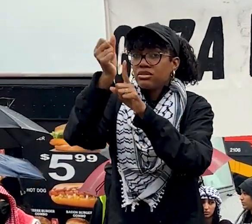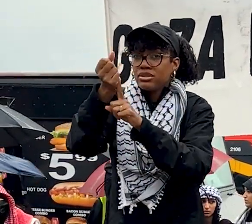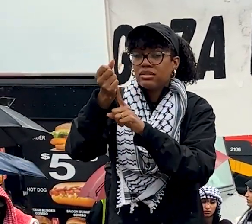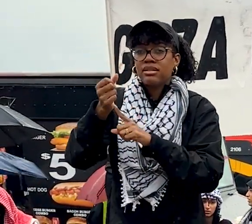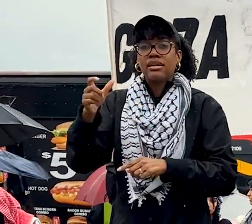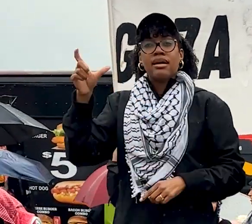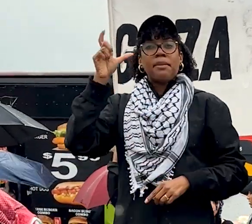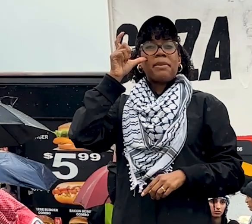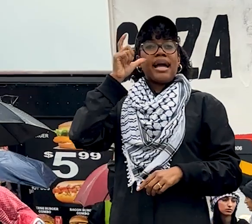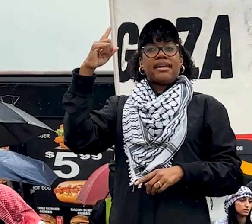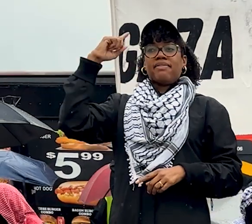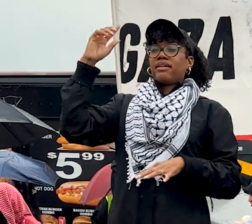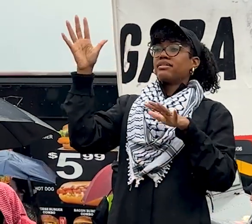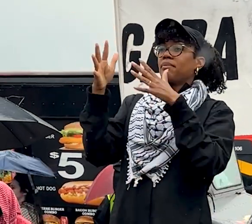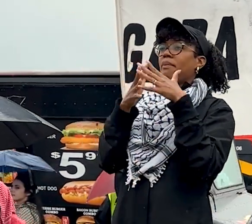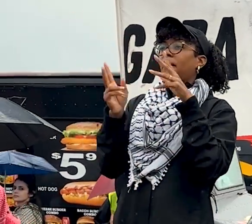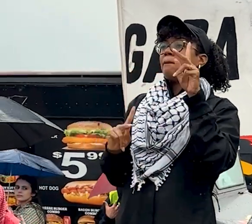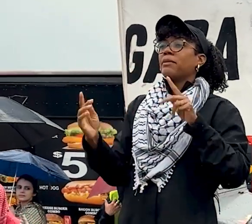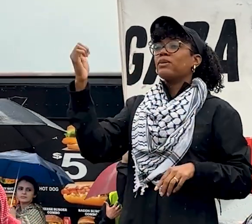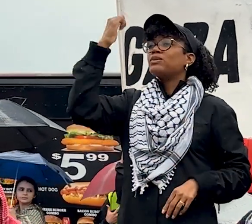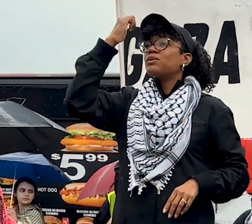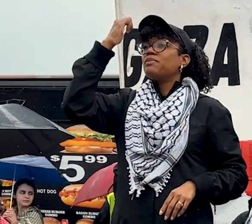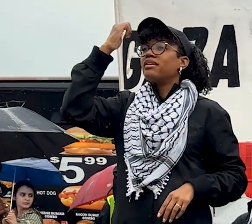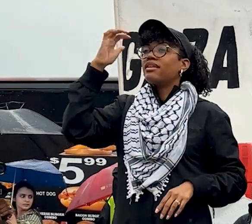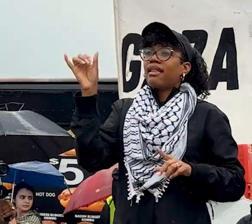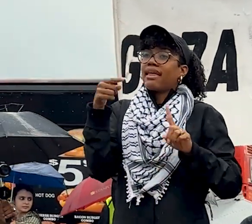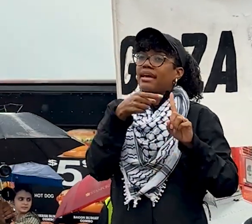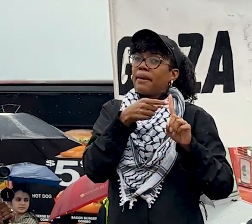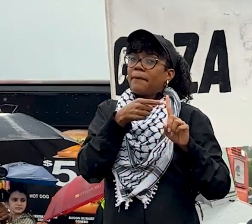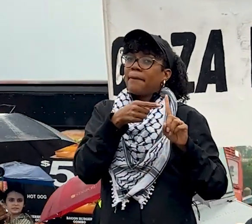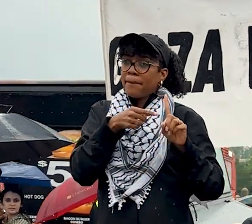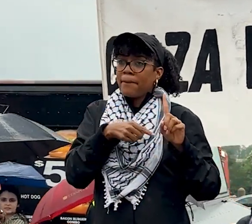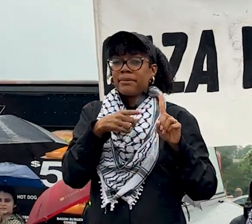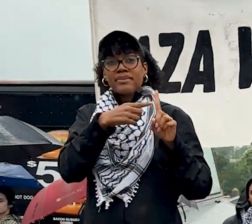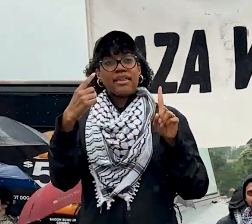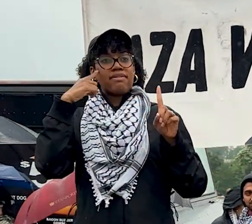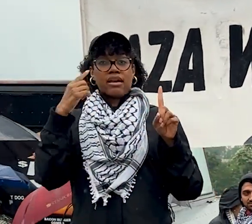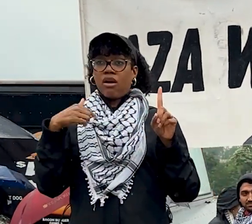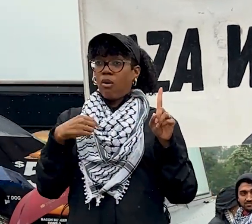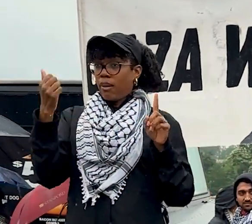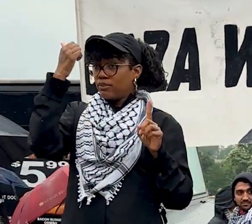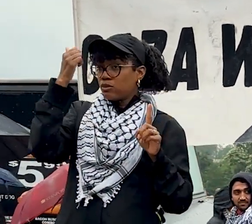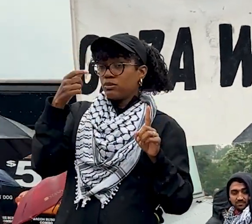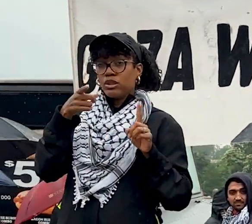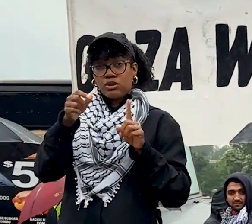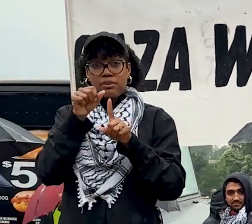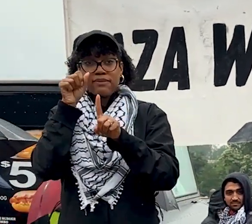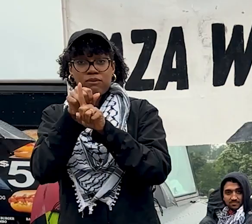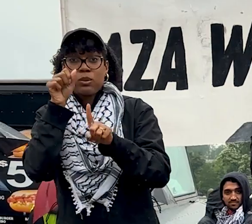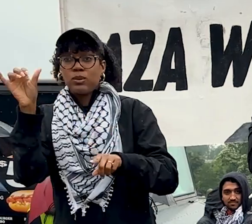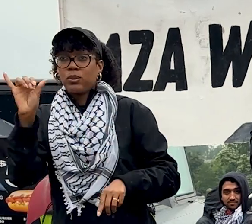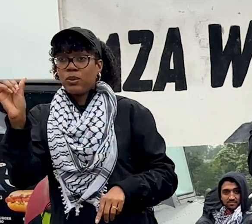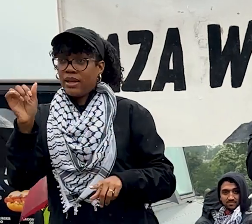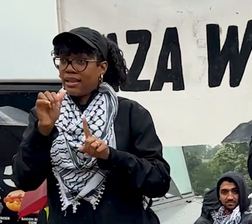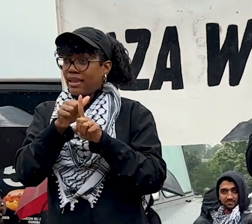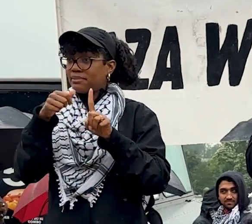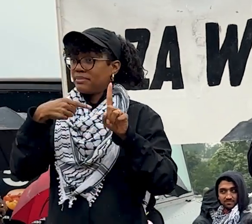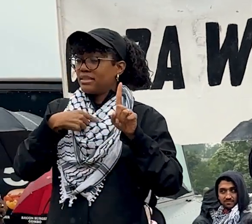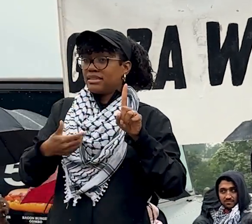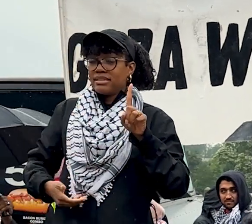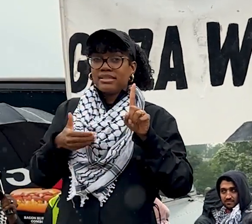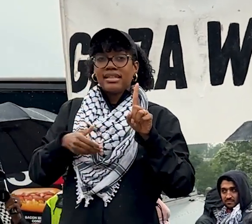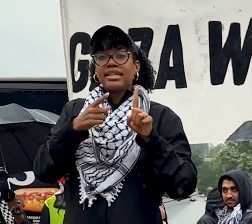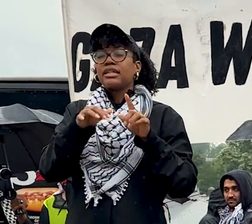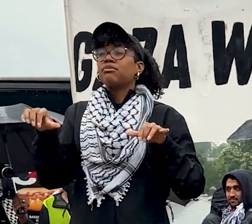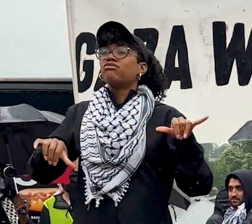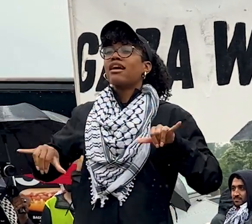the American people are stupid like him, that they can be fooled like him, and he is bragging